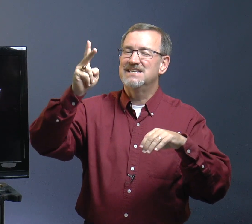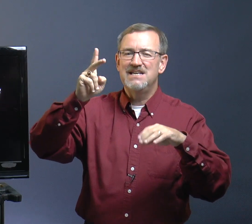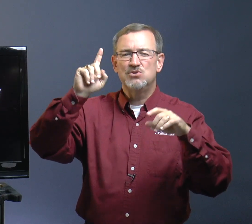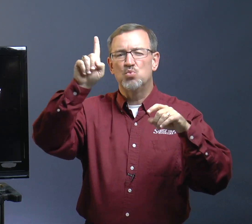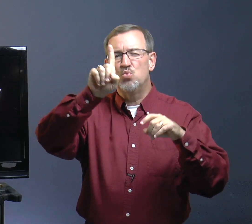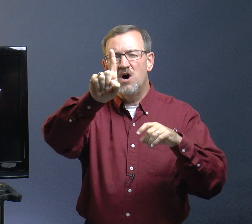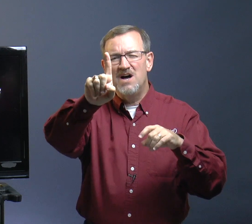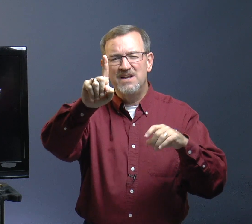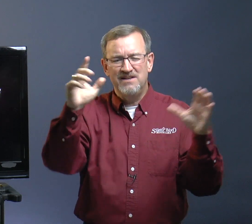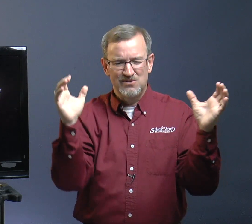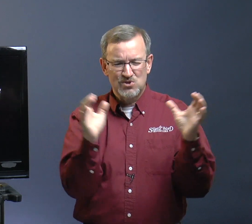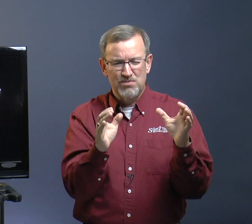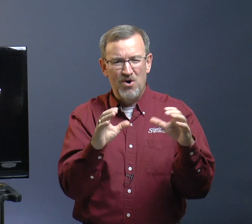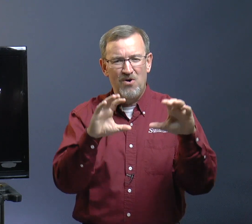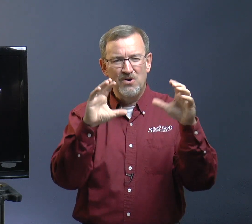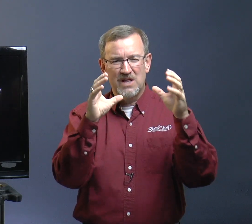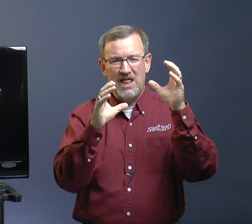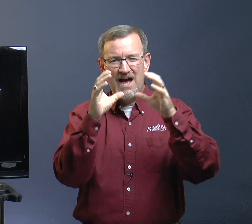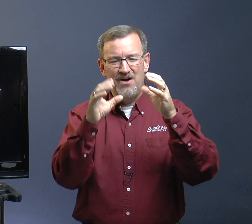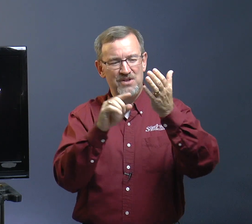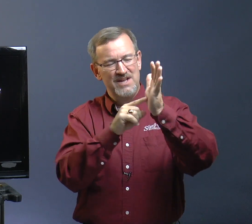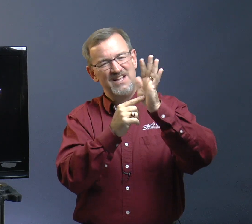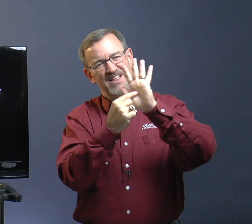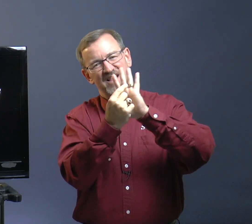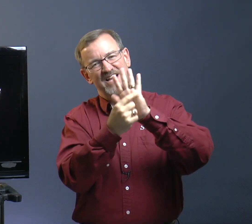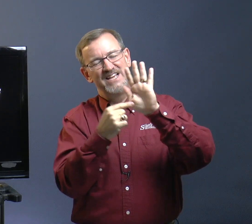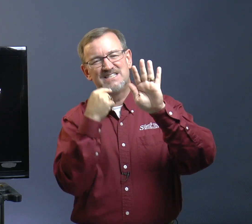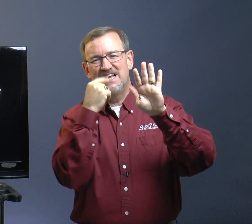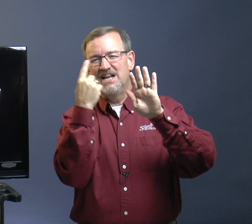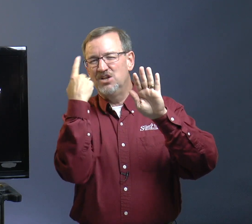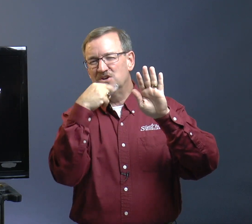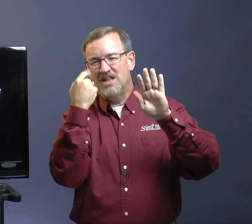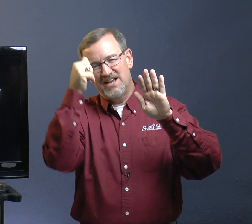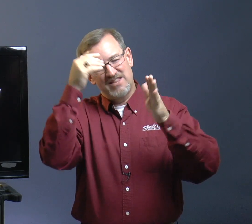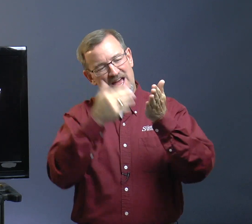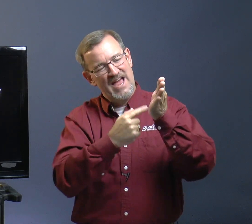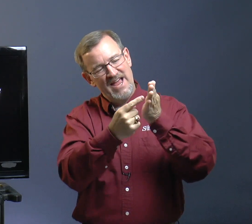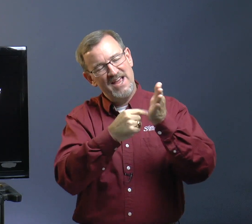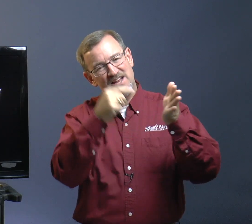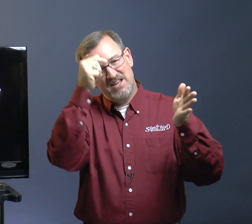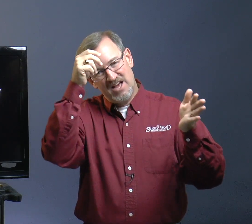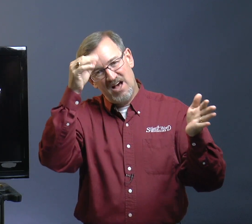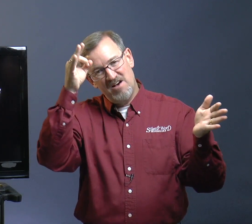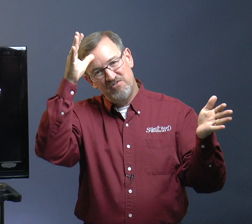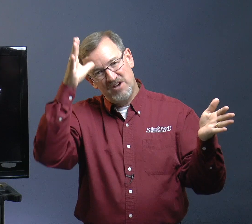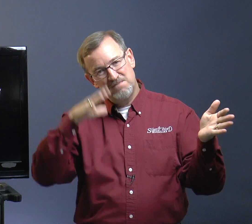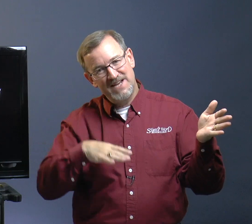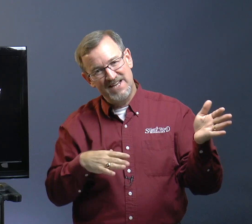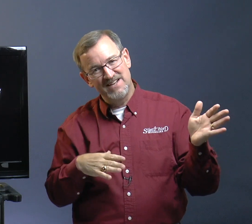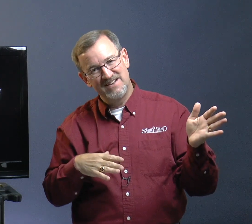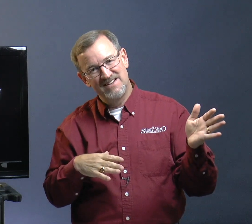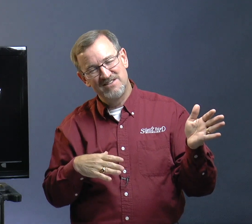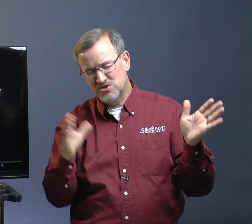sees one small cloud. He said it looked like the hand of a man,